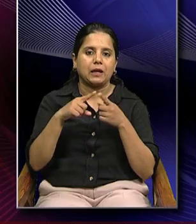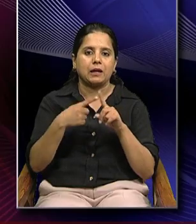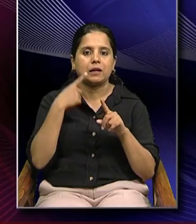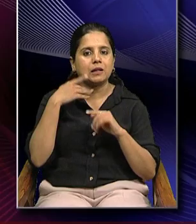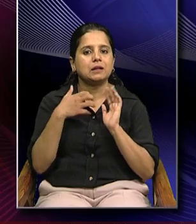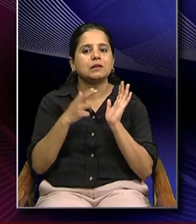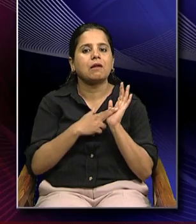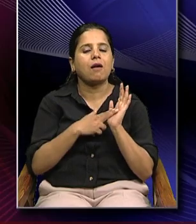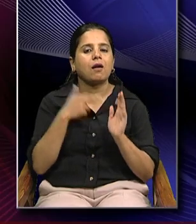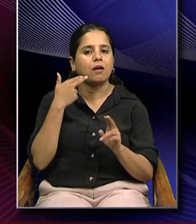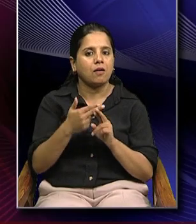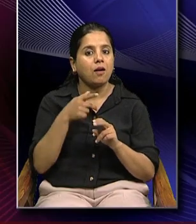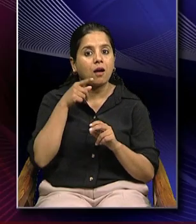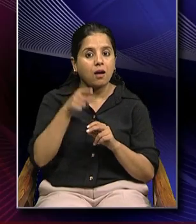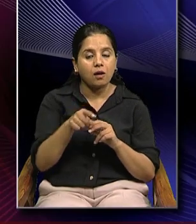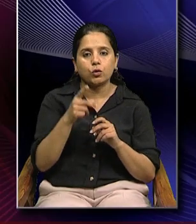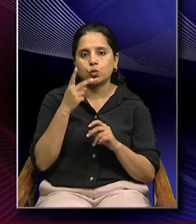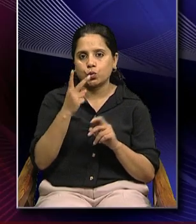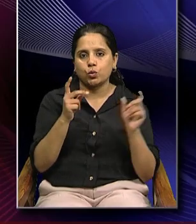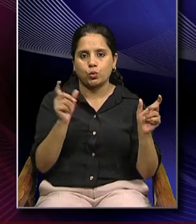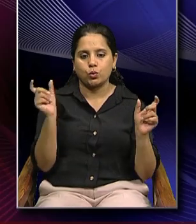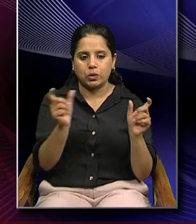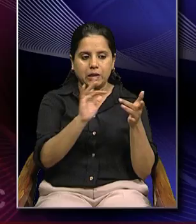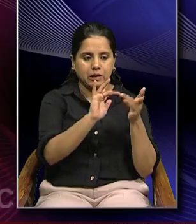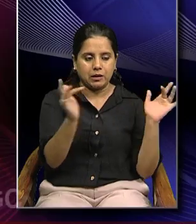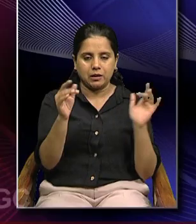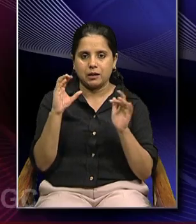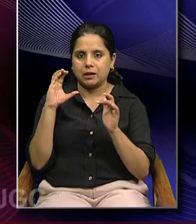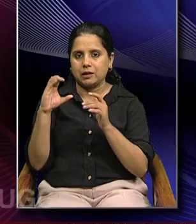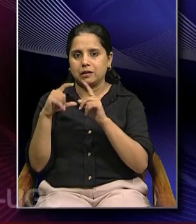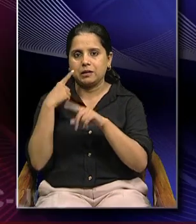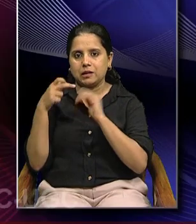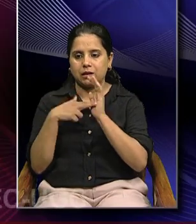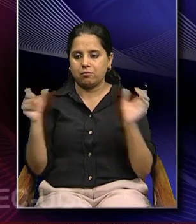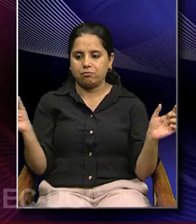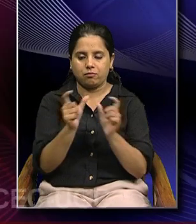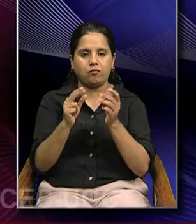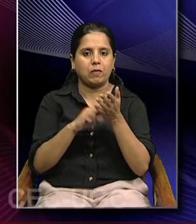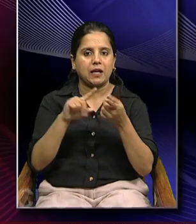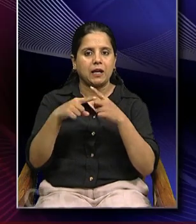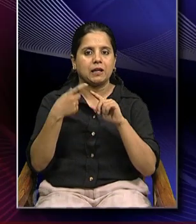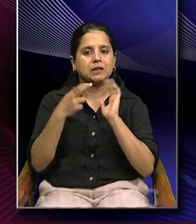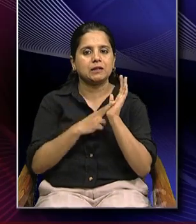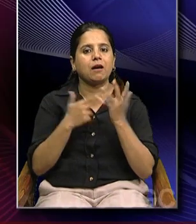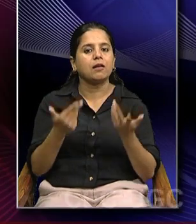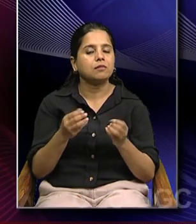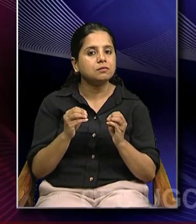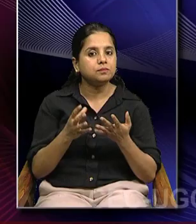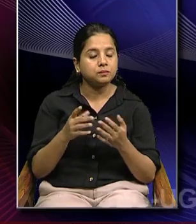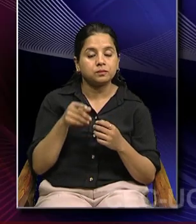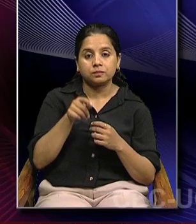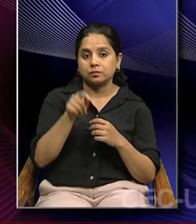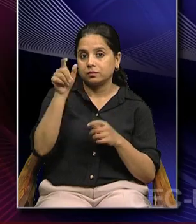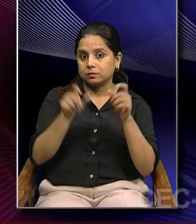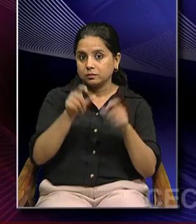is actually the synthesis of two words, internet and citizen. So, we call it netizen. So, the